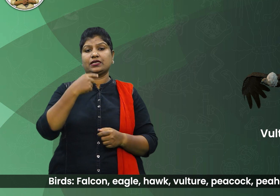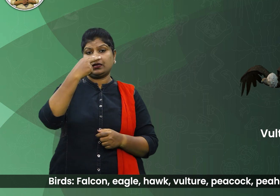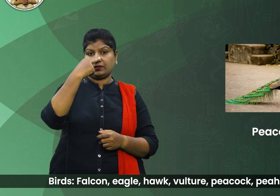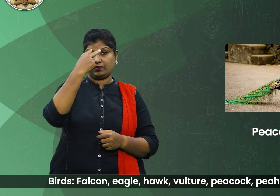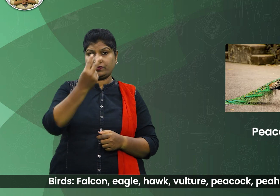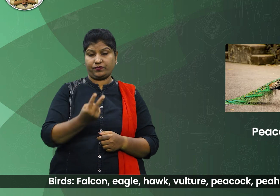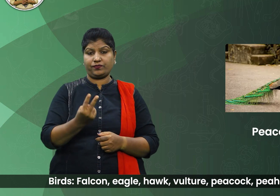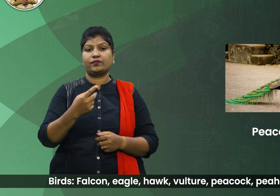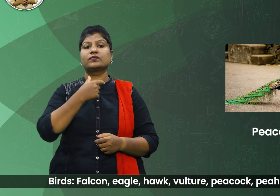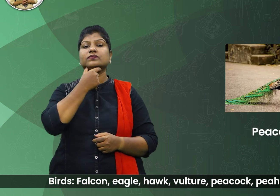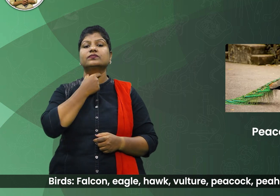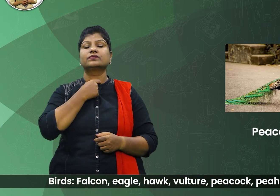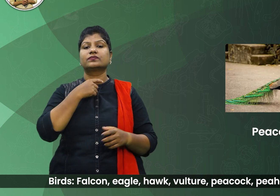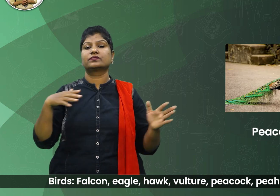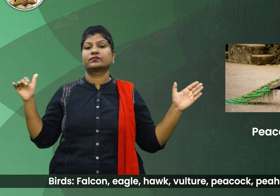Peacock